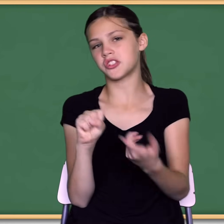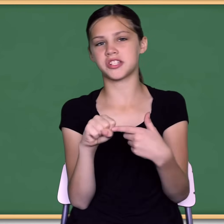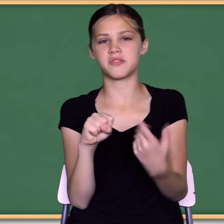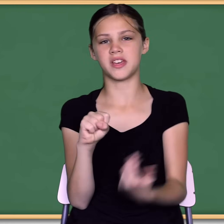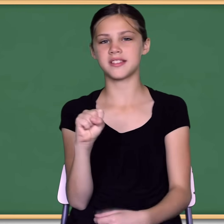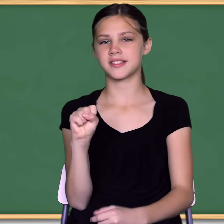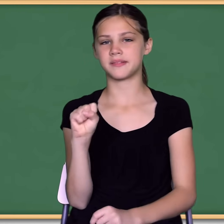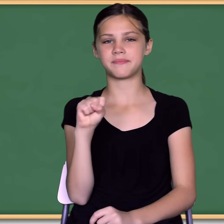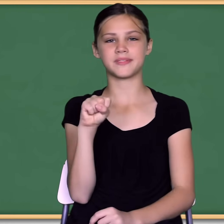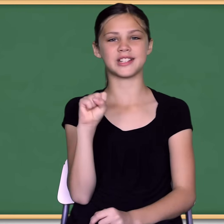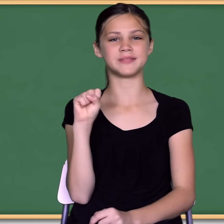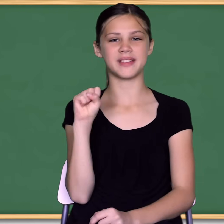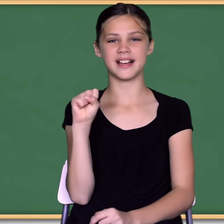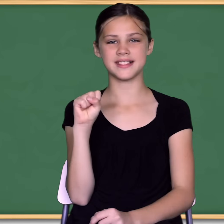just a fist. So, S.